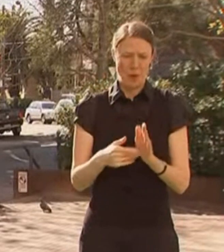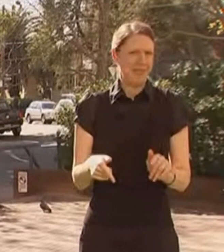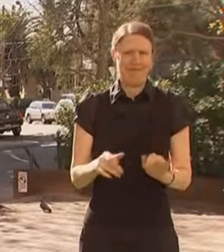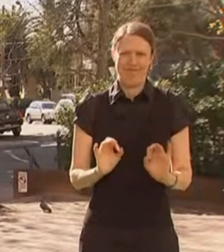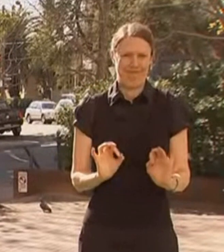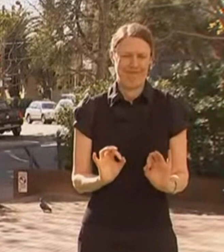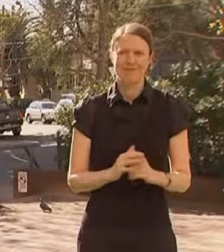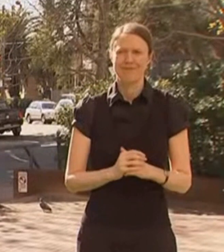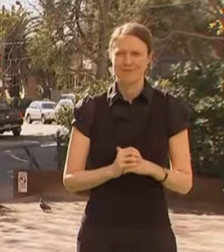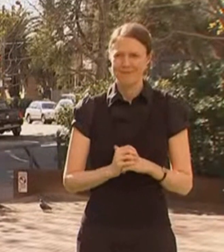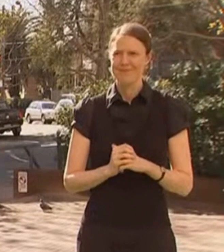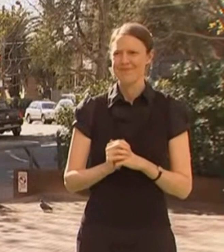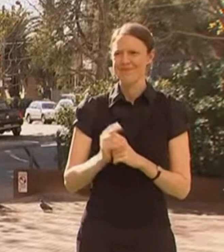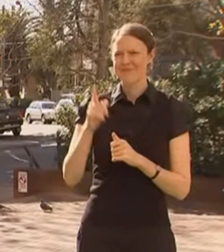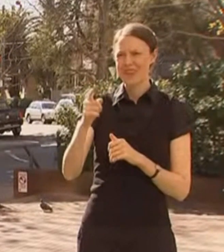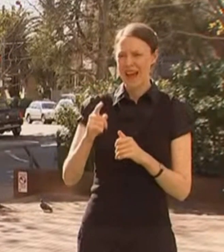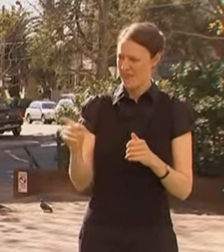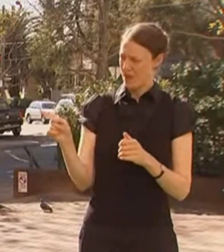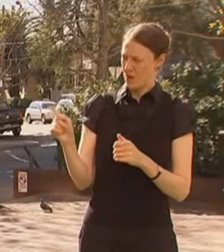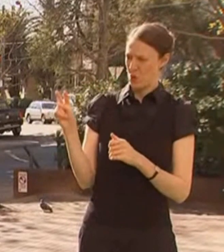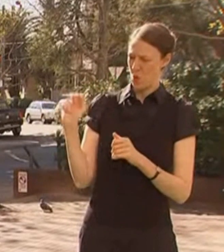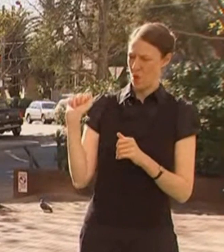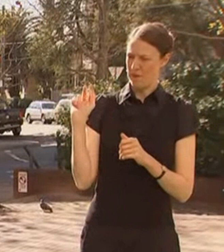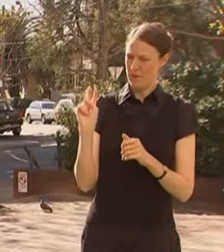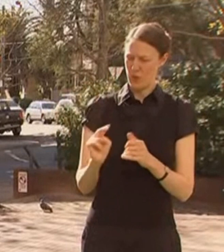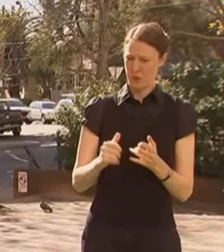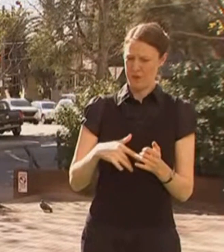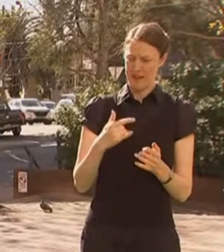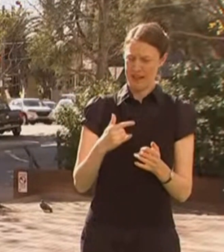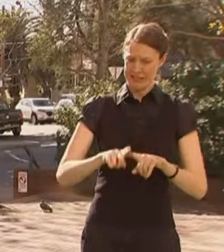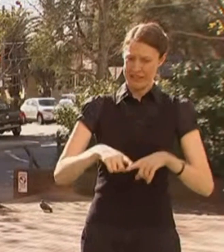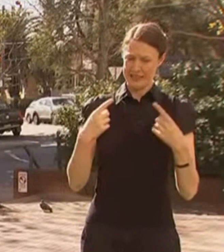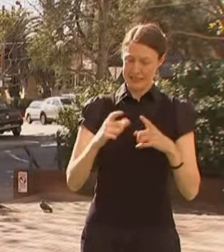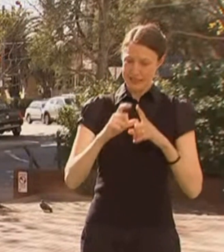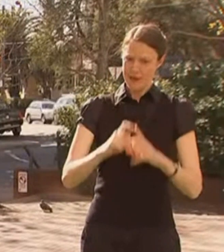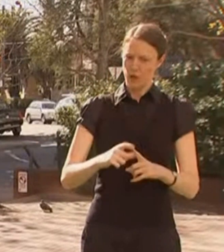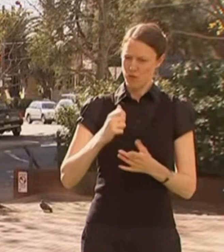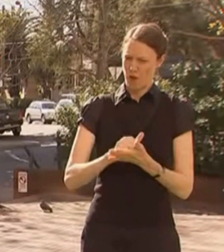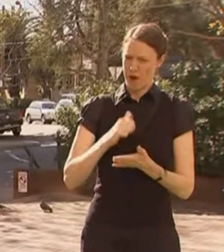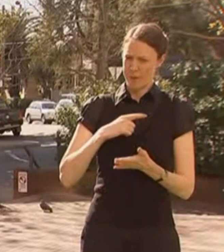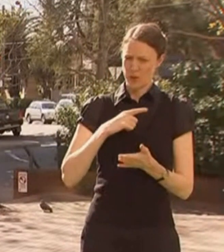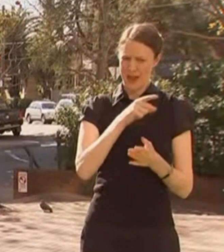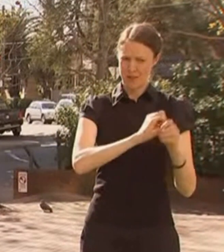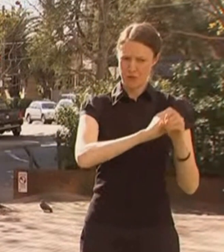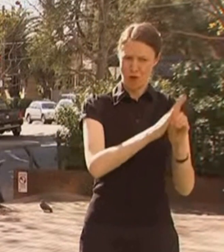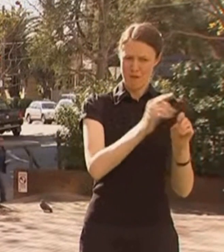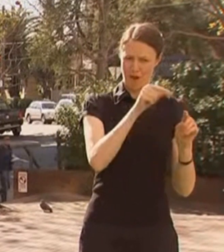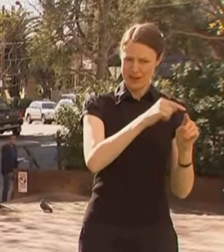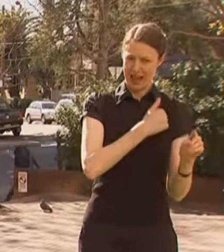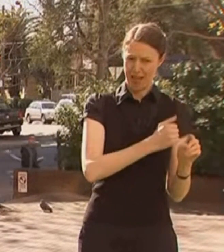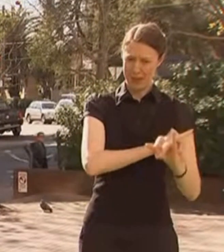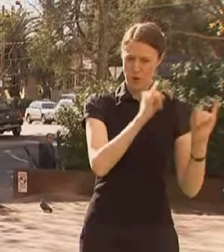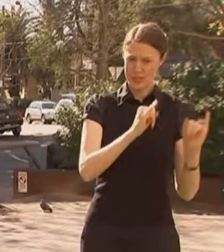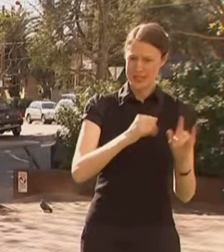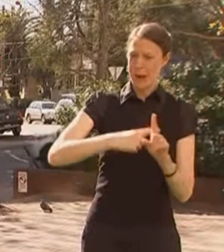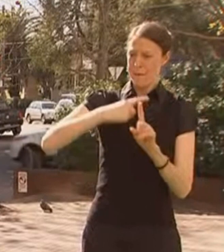are doing that through social media and through a whole range of other platforms. We're not saying that you could never protest again, but it's